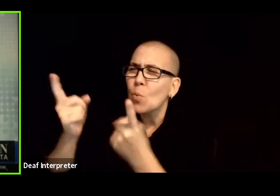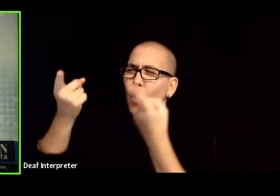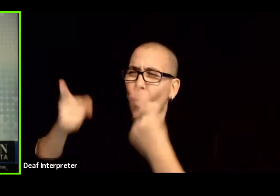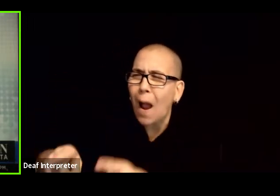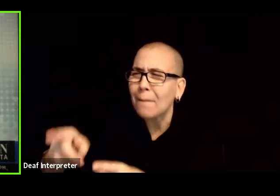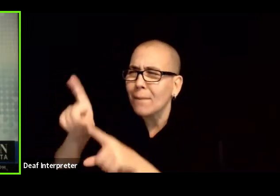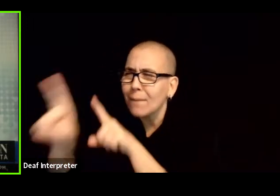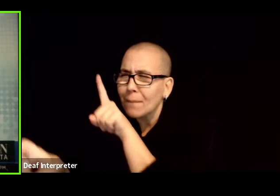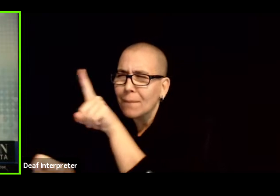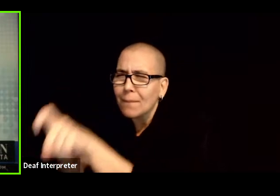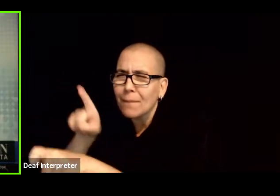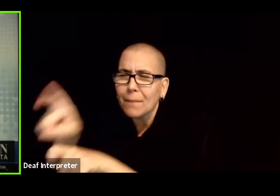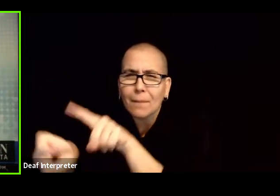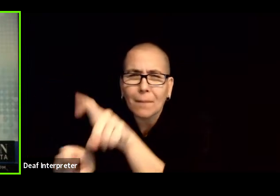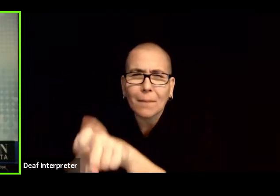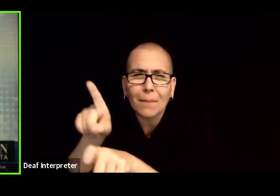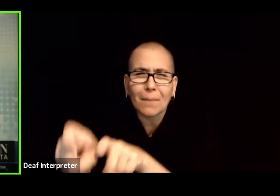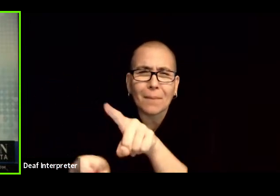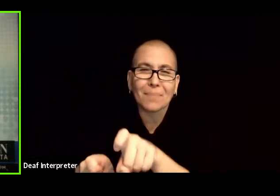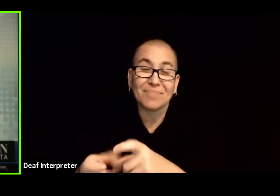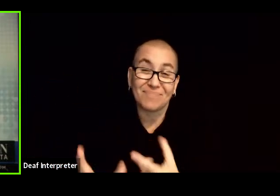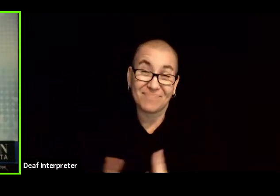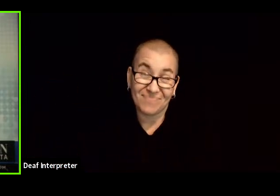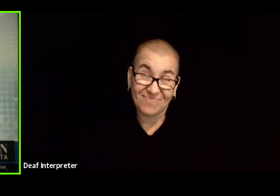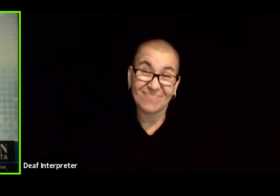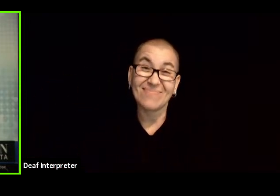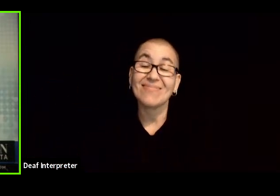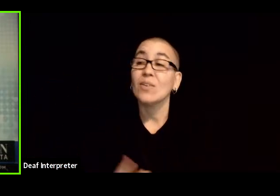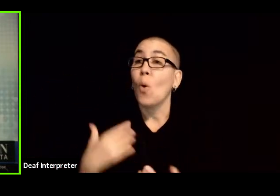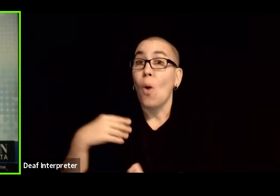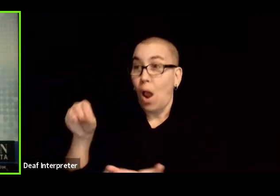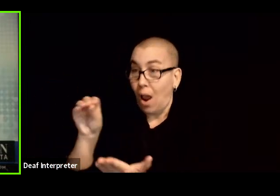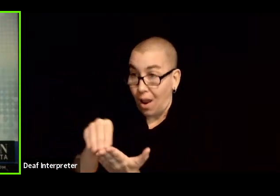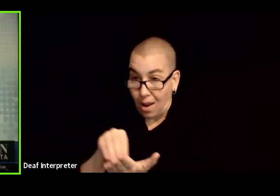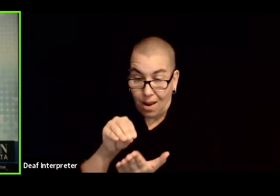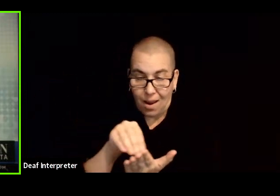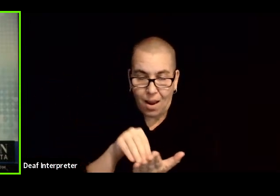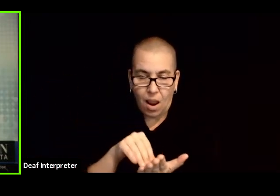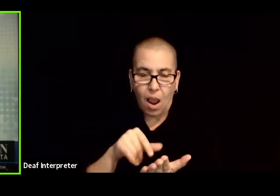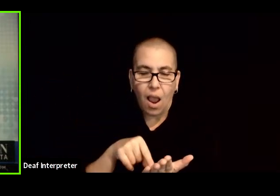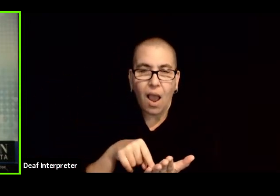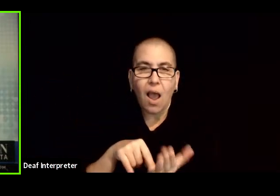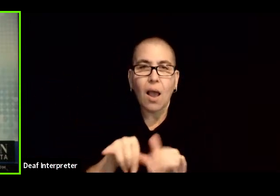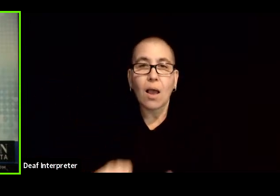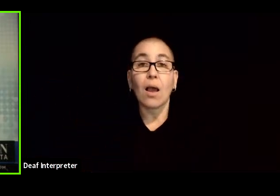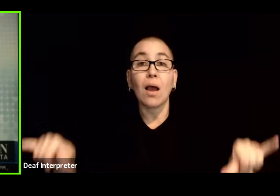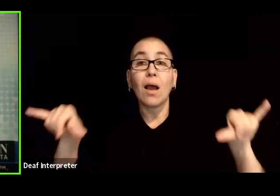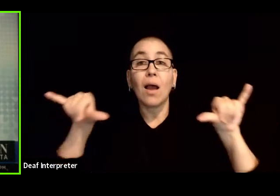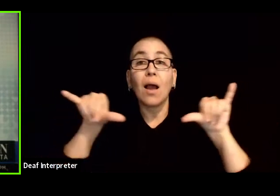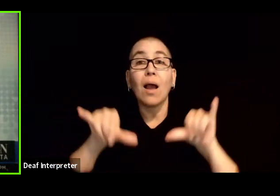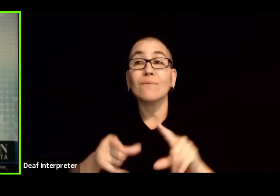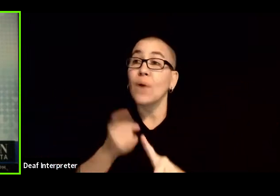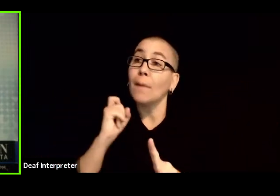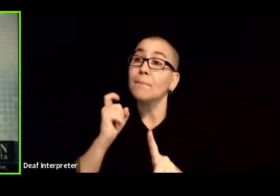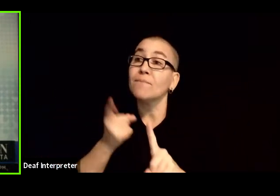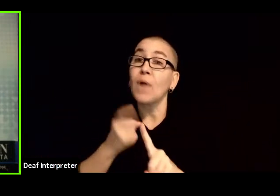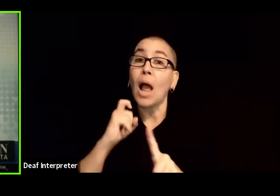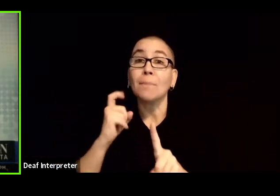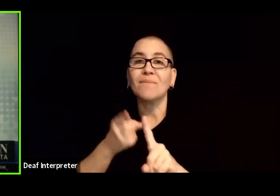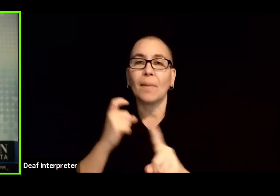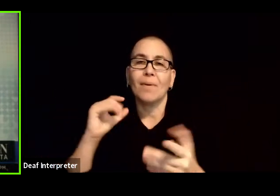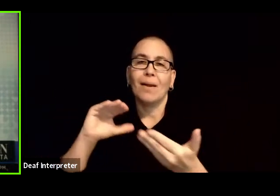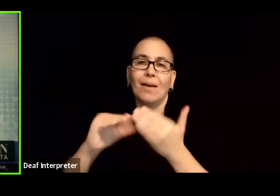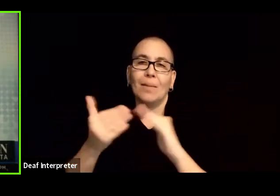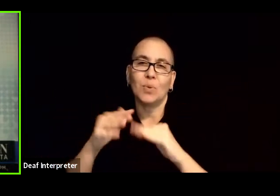we can see that there were, gatherings that are above the recommended limits, and we can see that there wasn't social